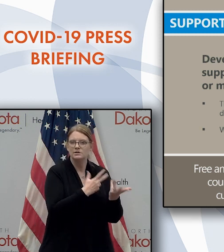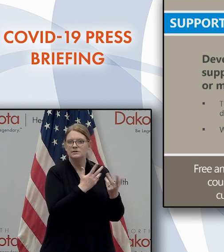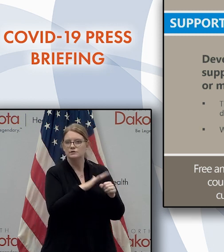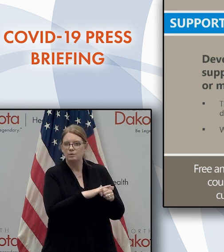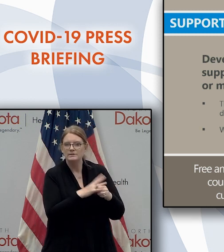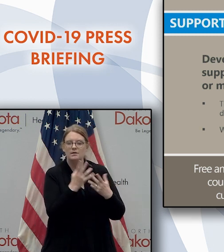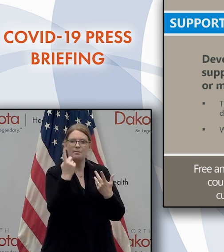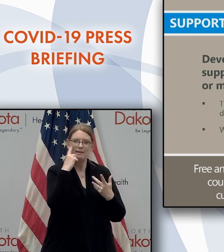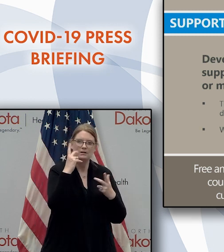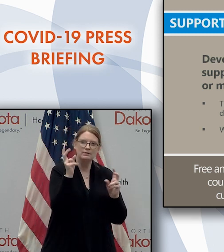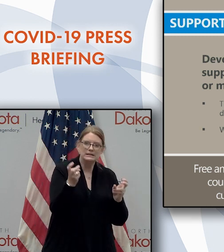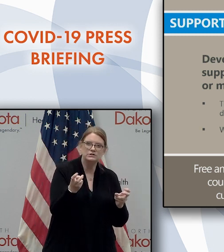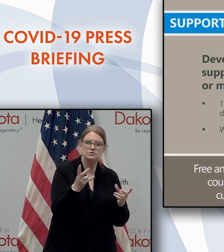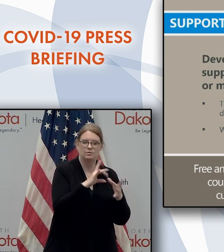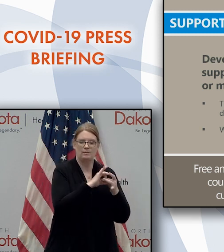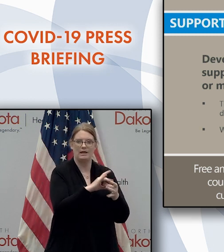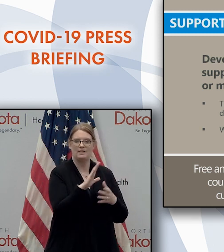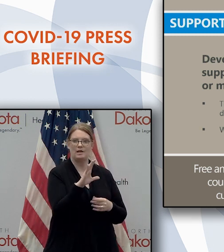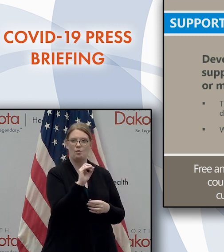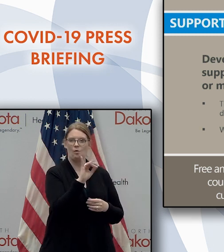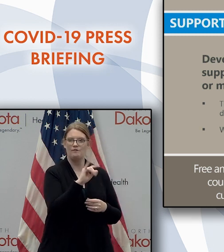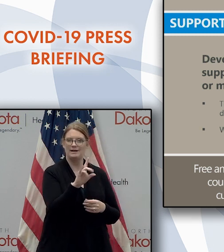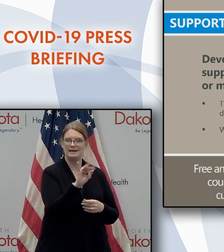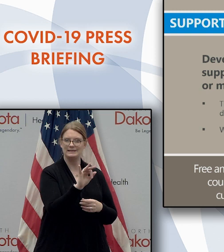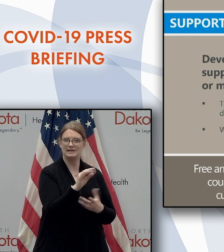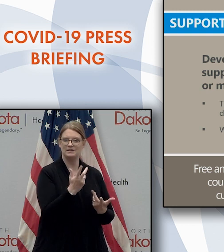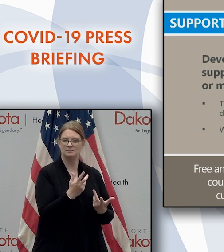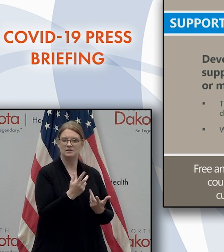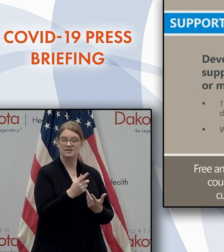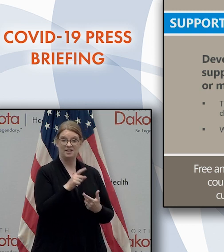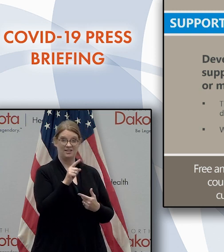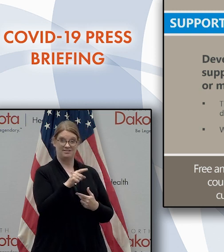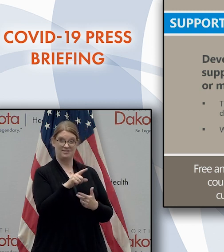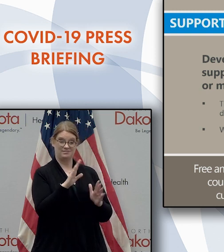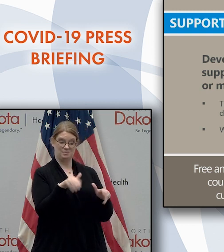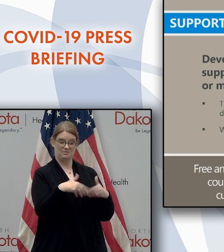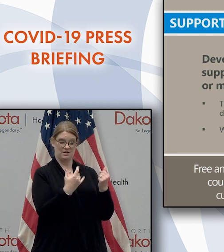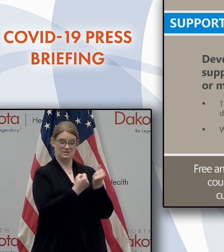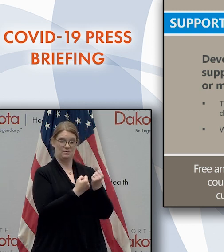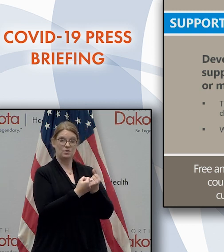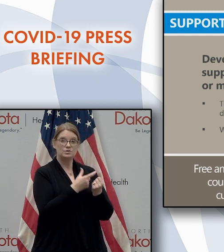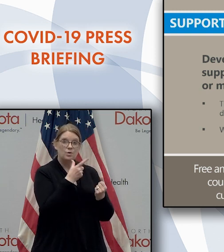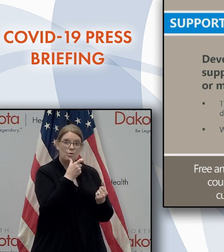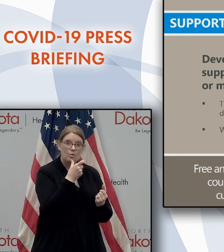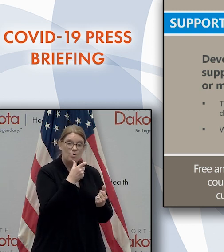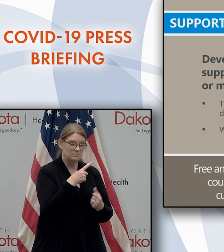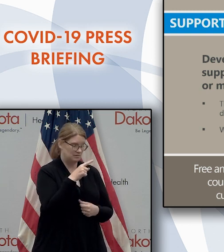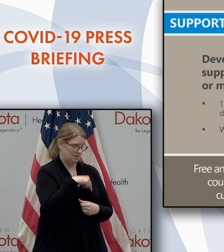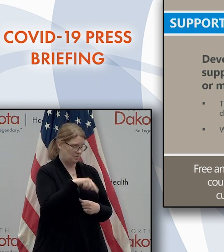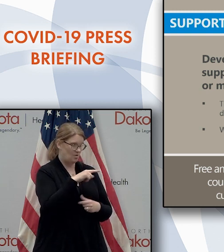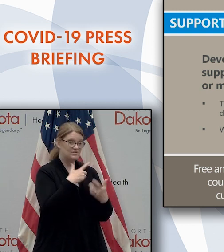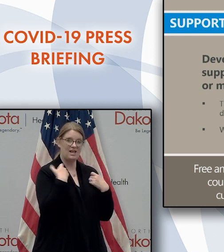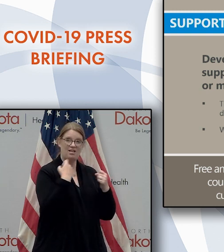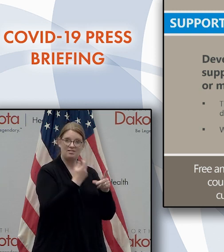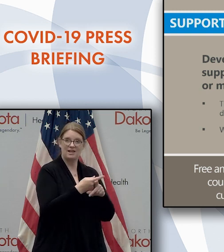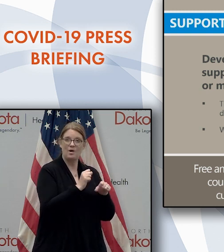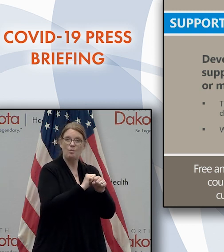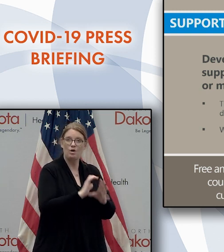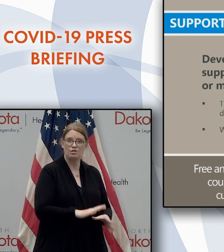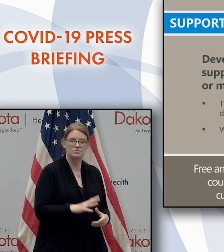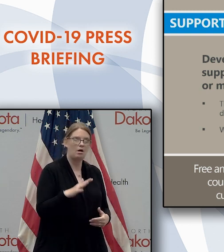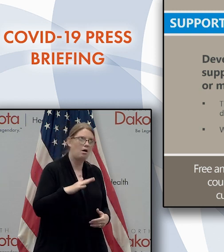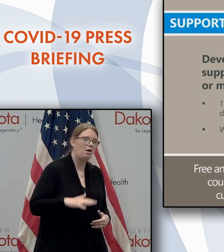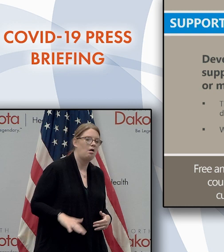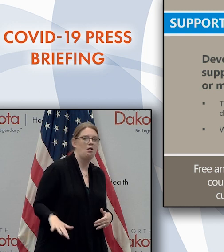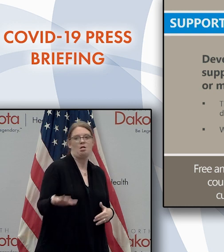as a result of COVID-19. This collaboration will provide much needed support to our dedicated and incredible healthcare workers across the